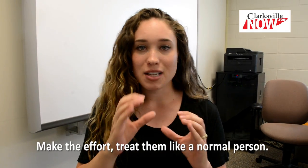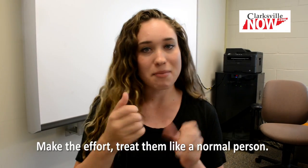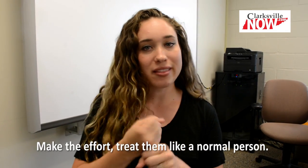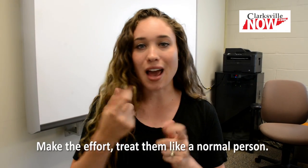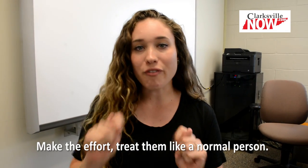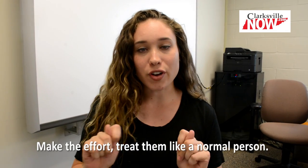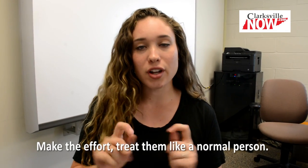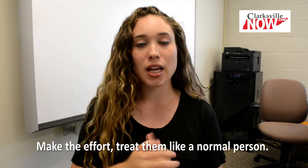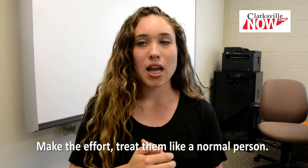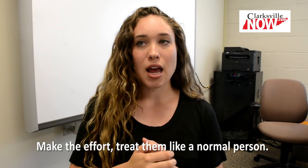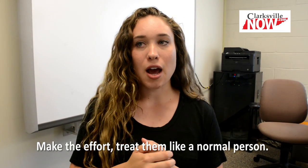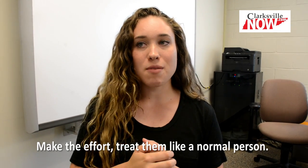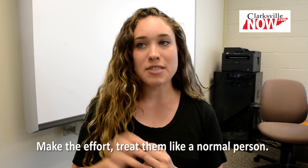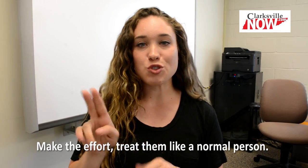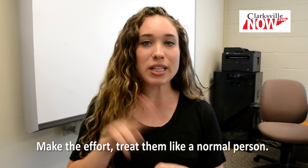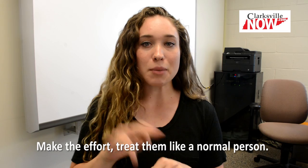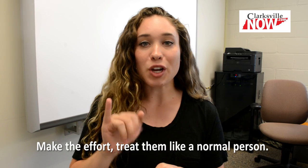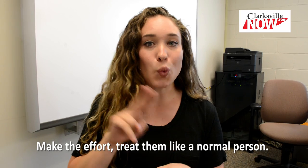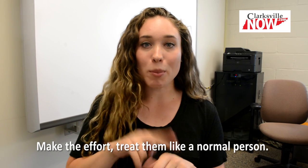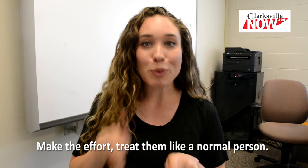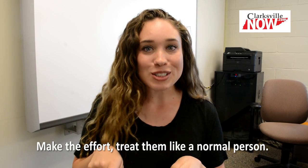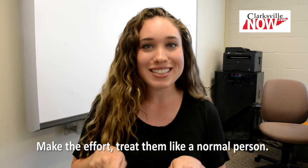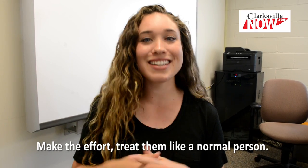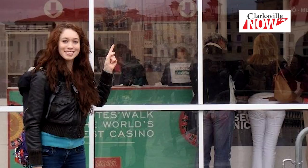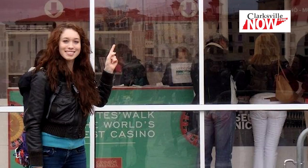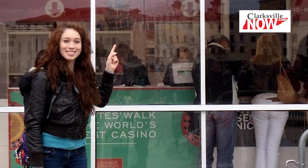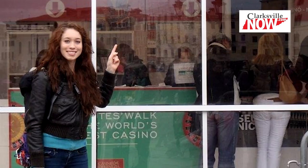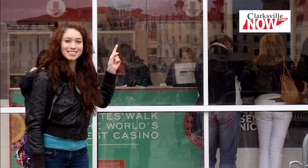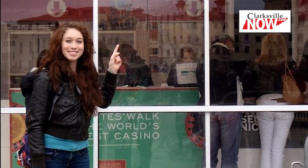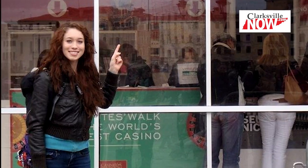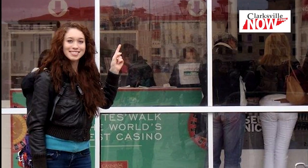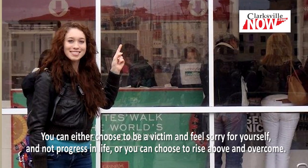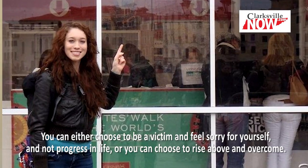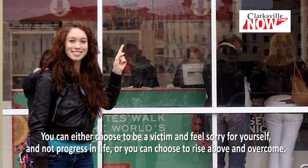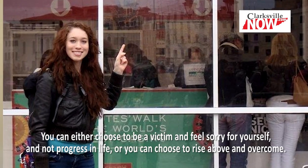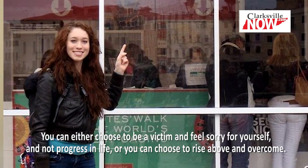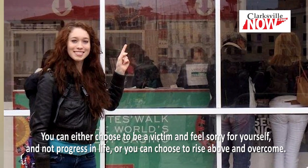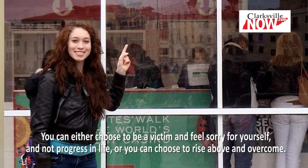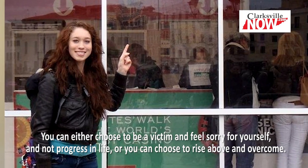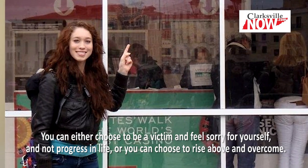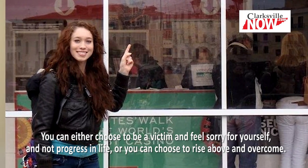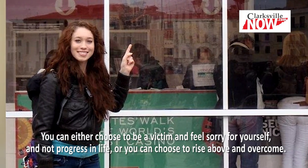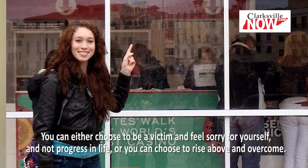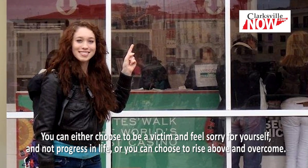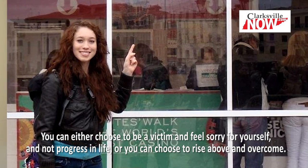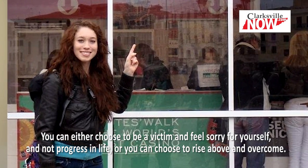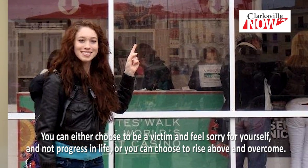make the effort, and treat them like a normal person. You can either choose to be a victim